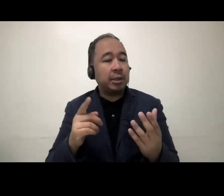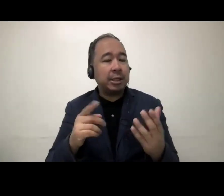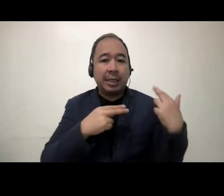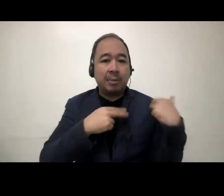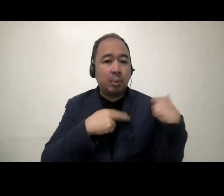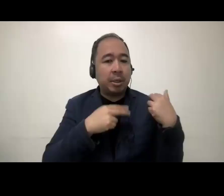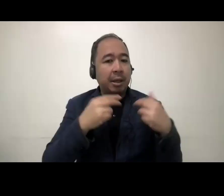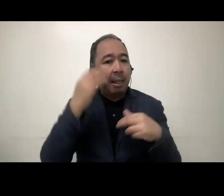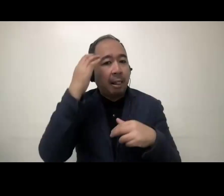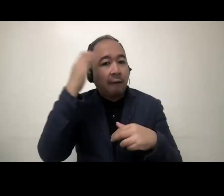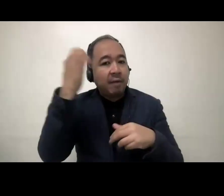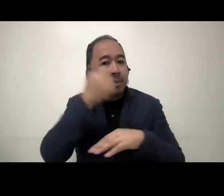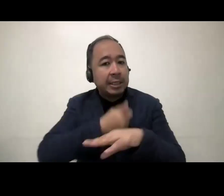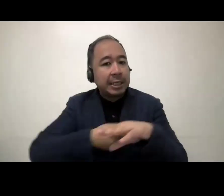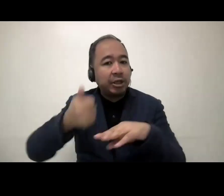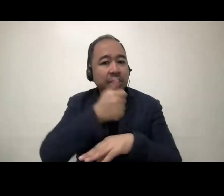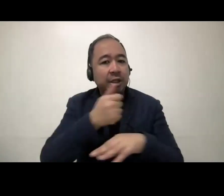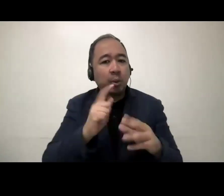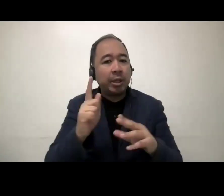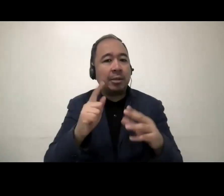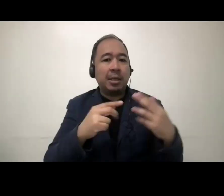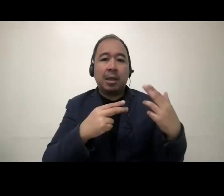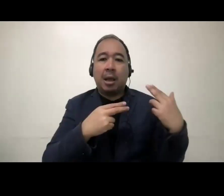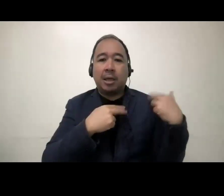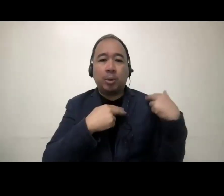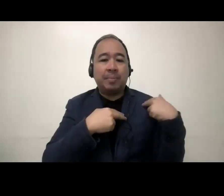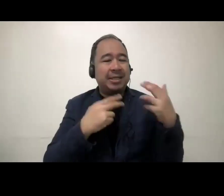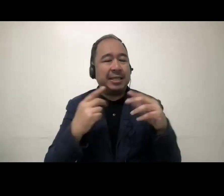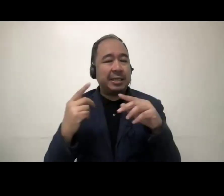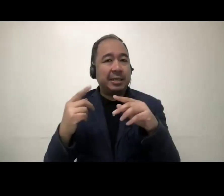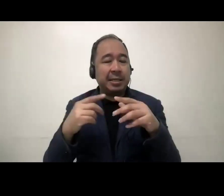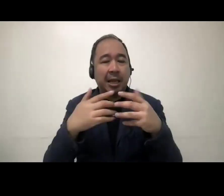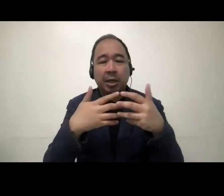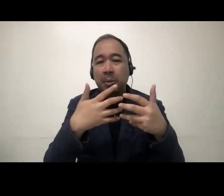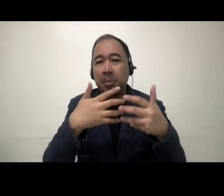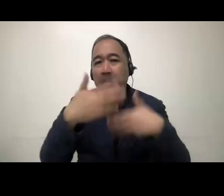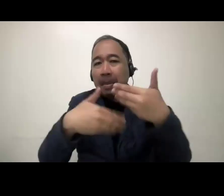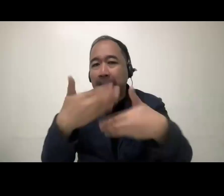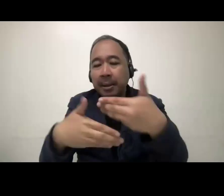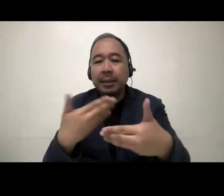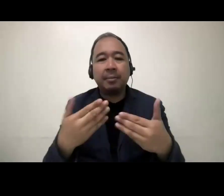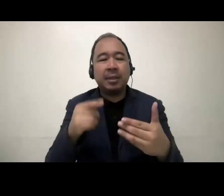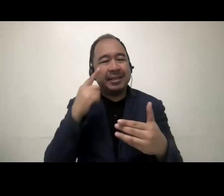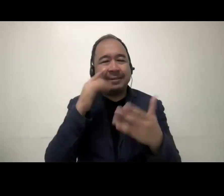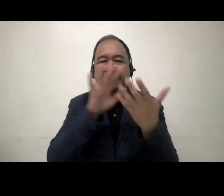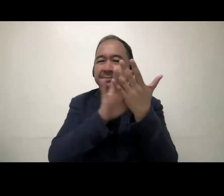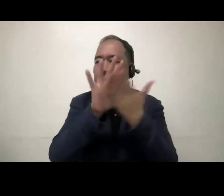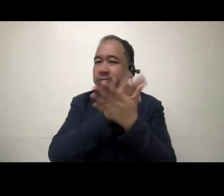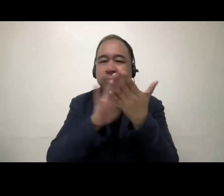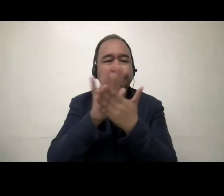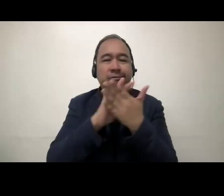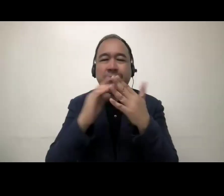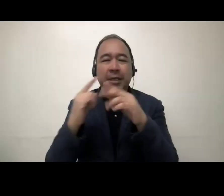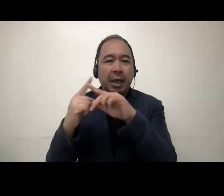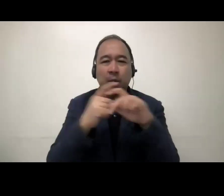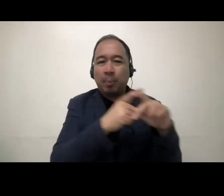the accountability mechanism is. These are all extremely blurry and complex. And issues